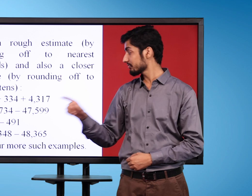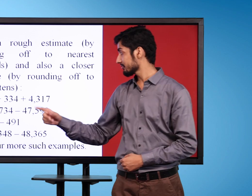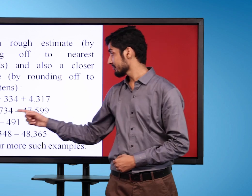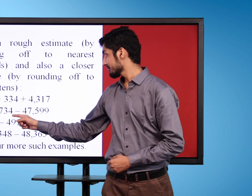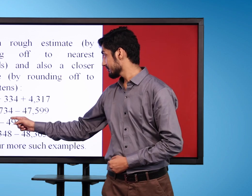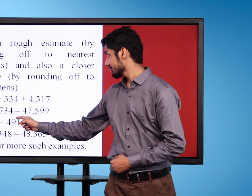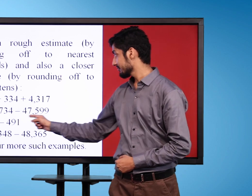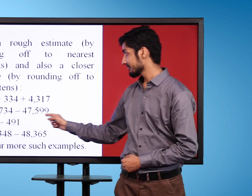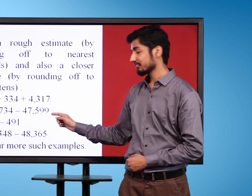47,599.